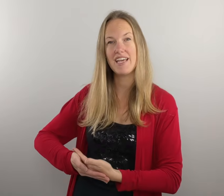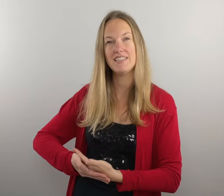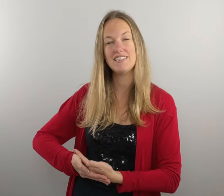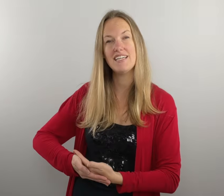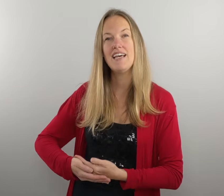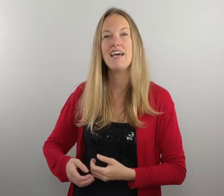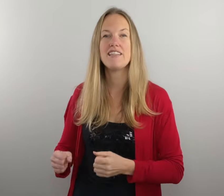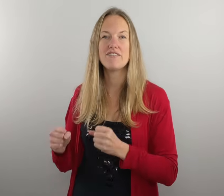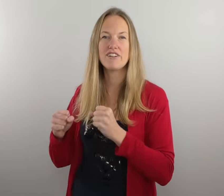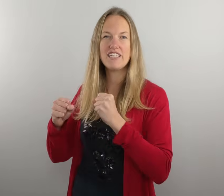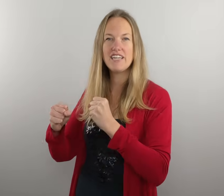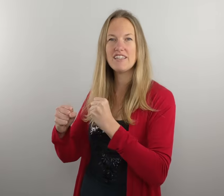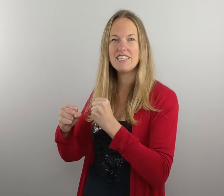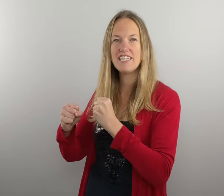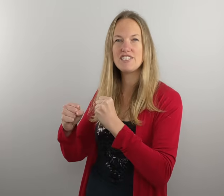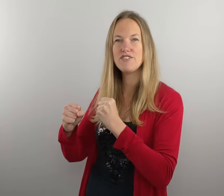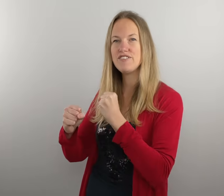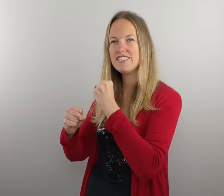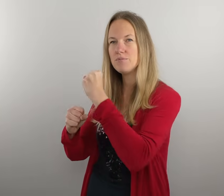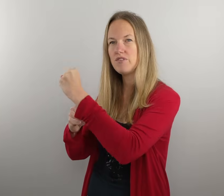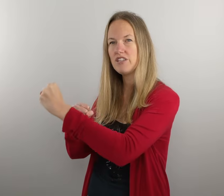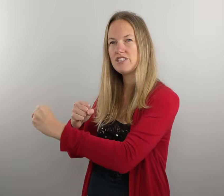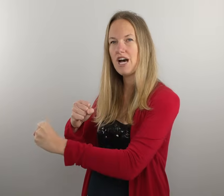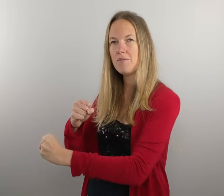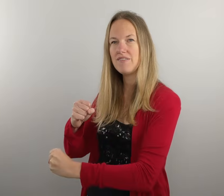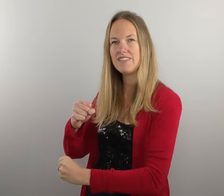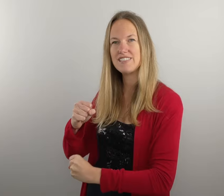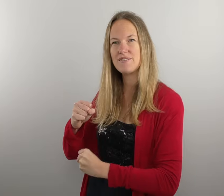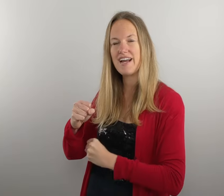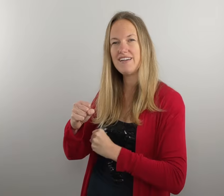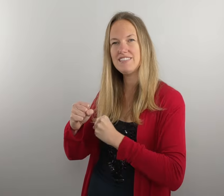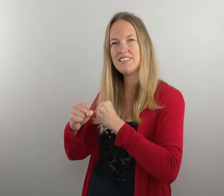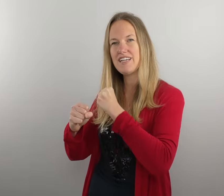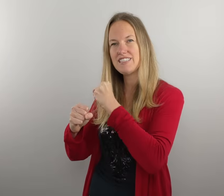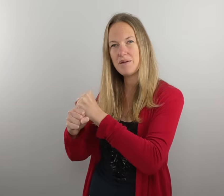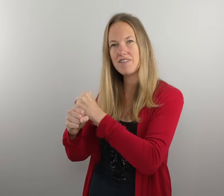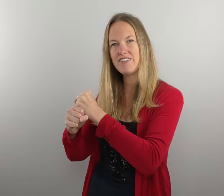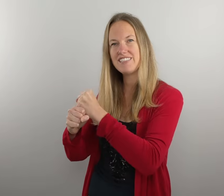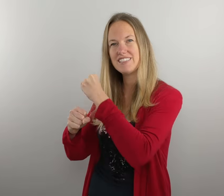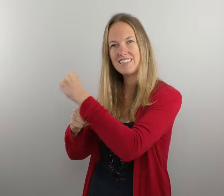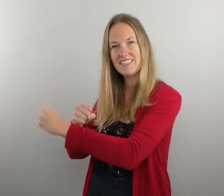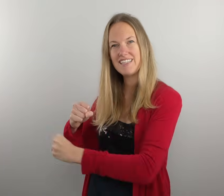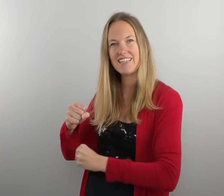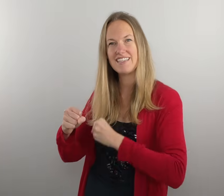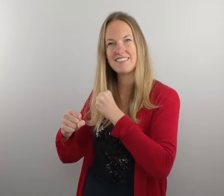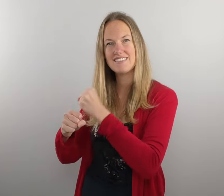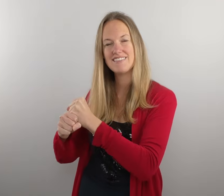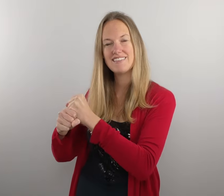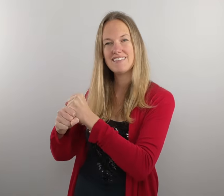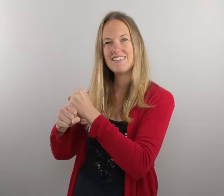hand. And then for year, taking two fists, moving your dominant fist around your non-dominant fist, like that.